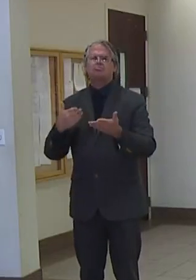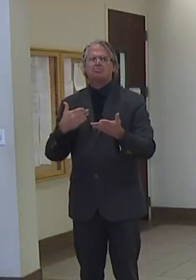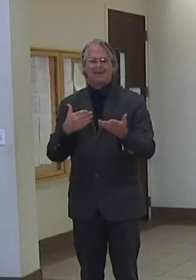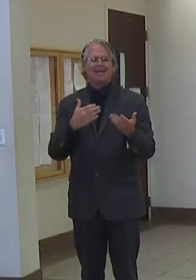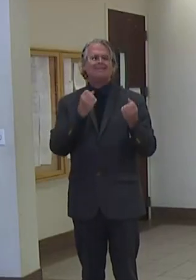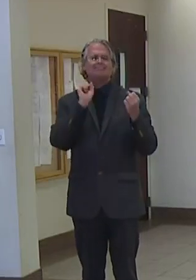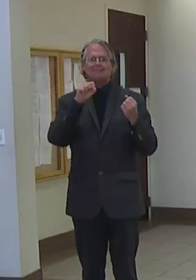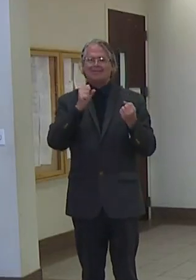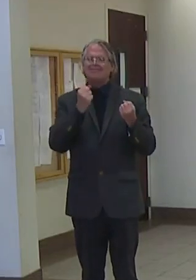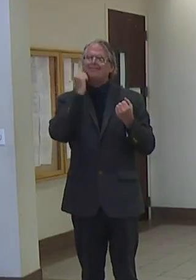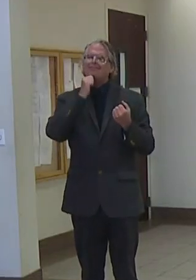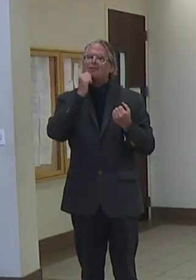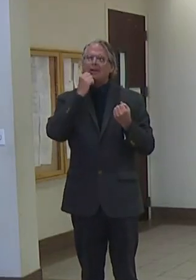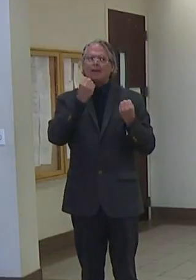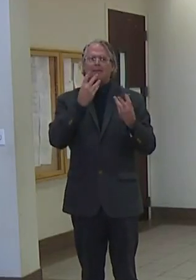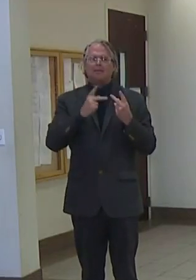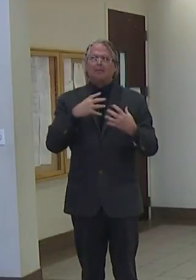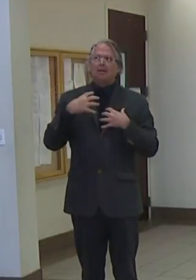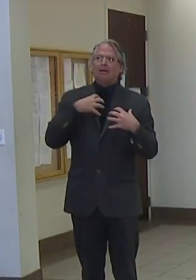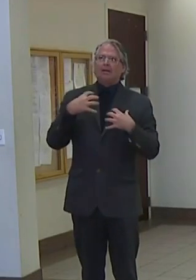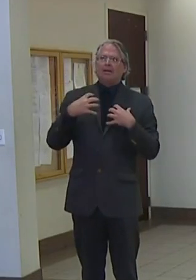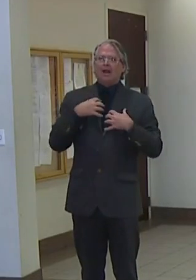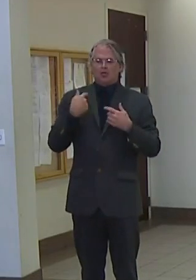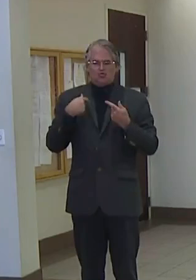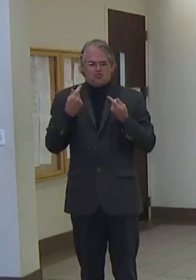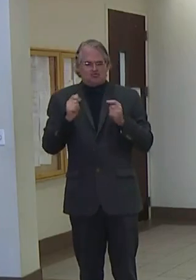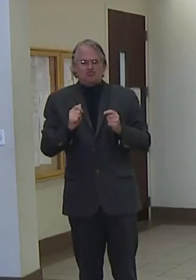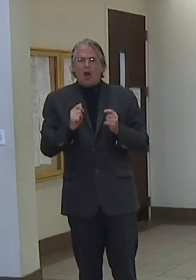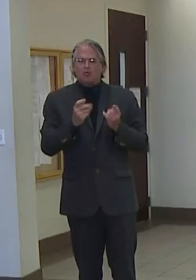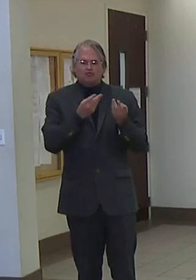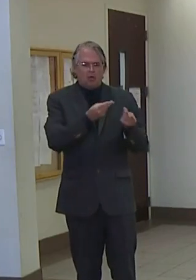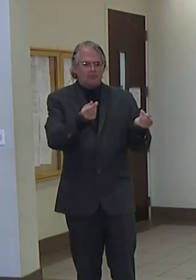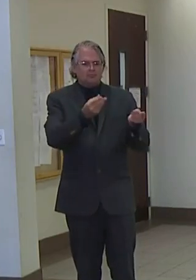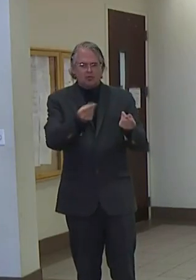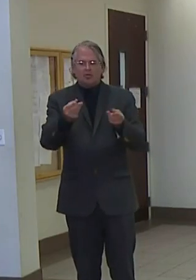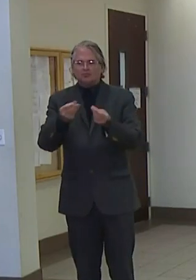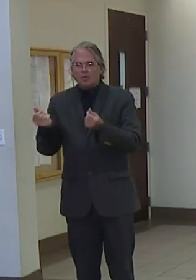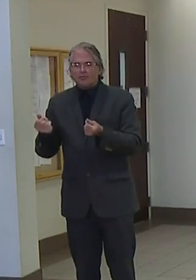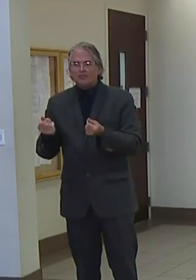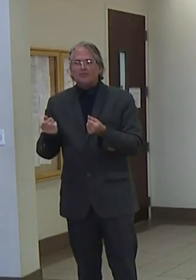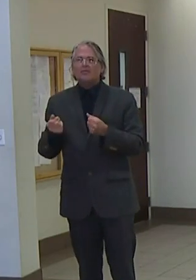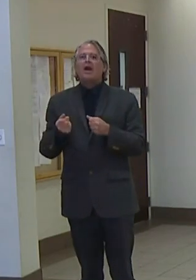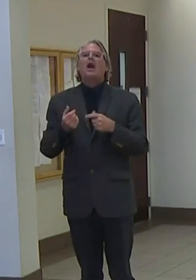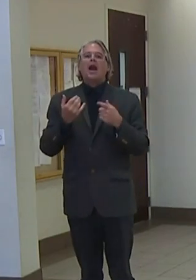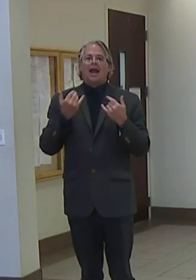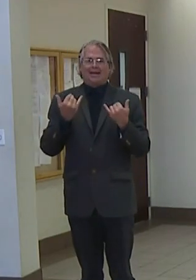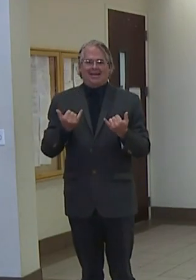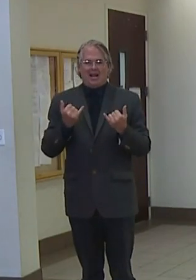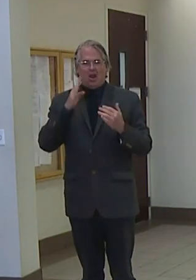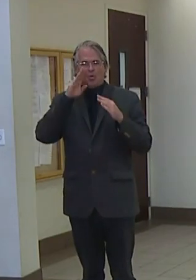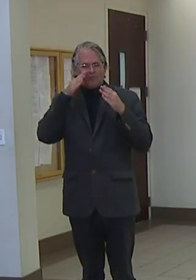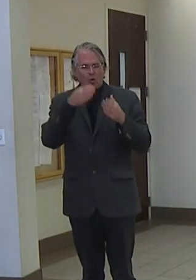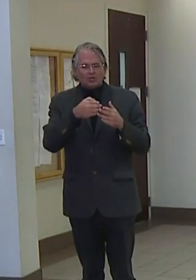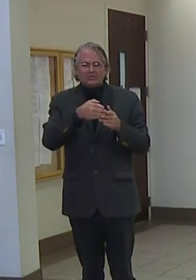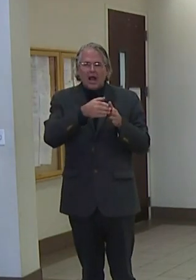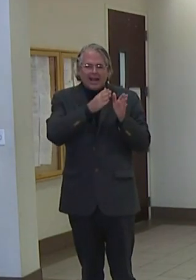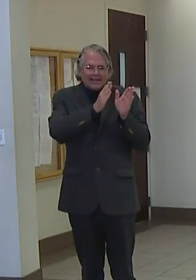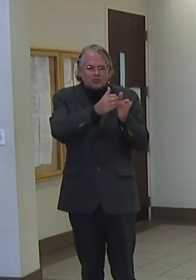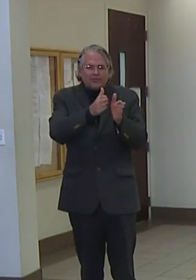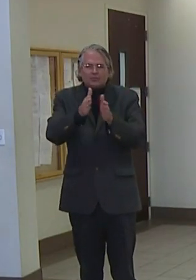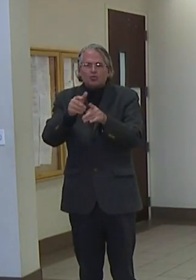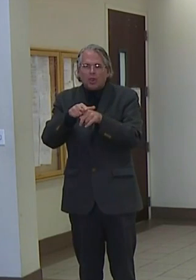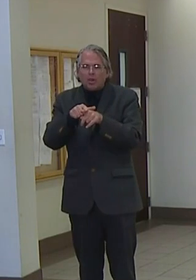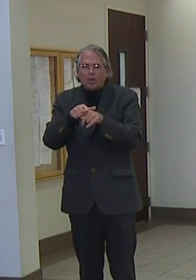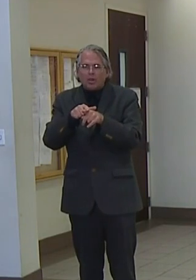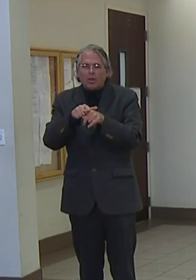basis, resolving as many as we possibly can. We did batches. Now we're doing individual ones to try to get through everybody, and we will